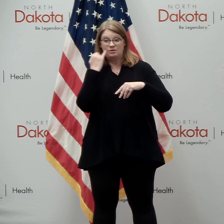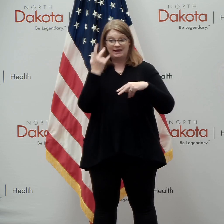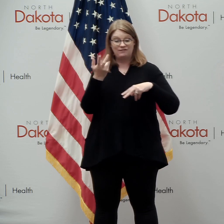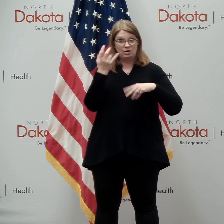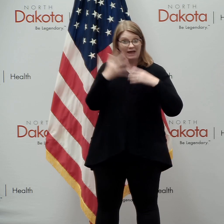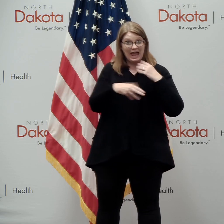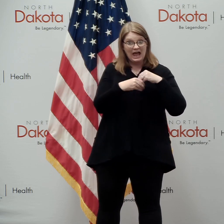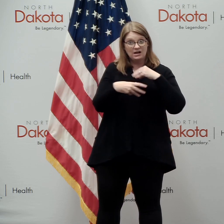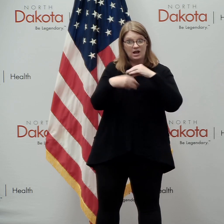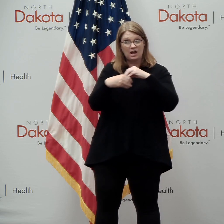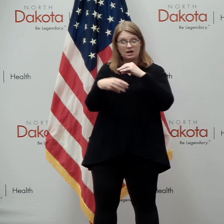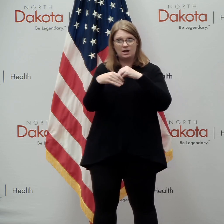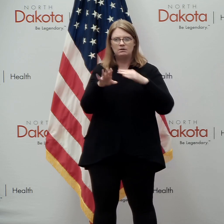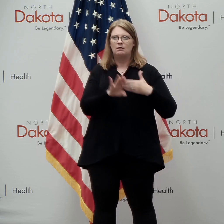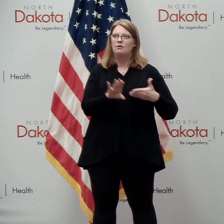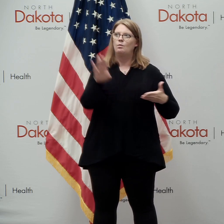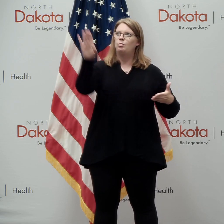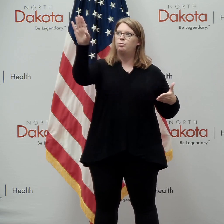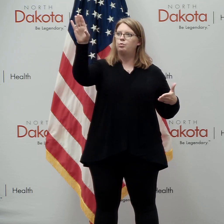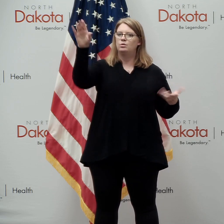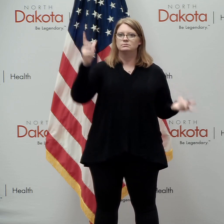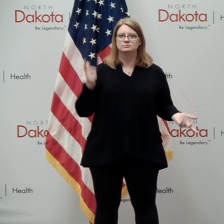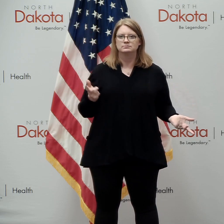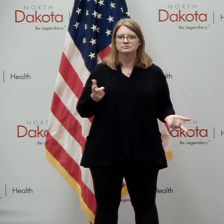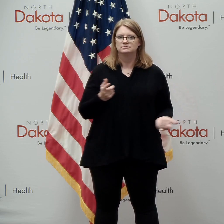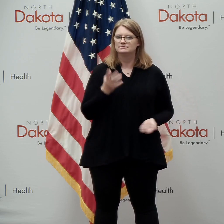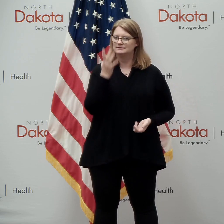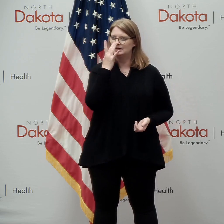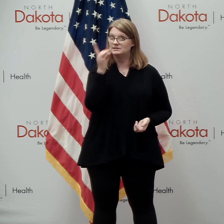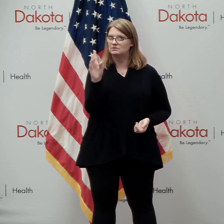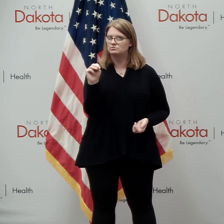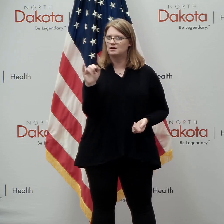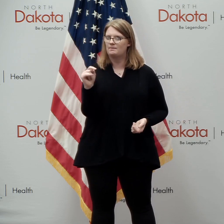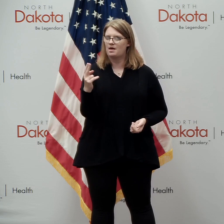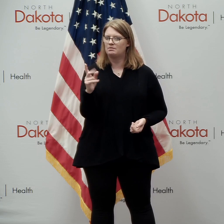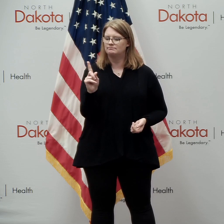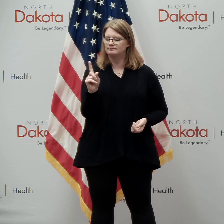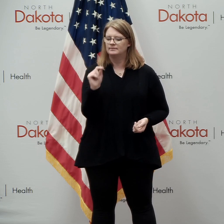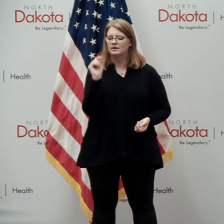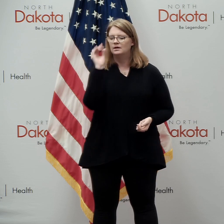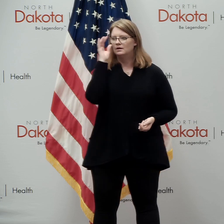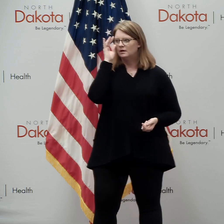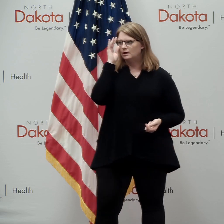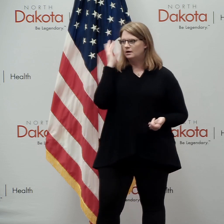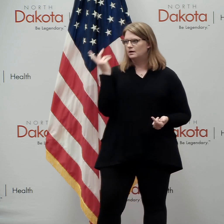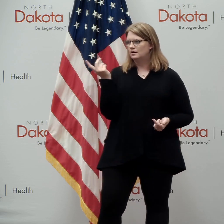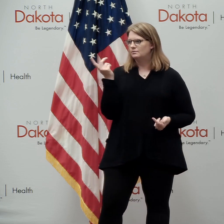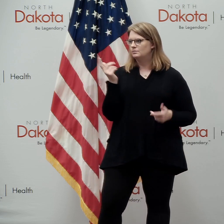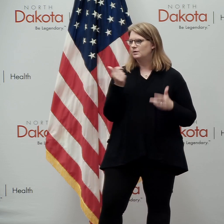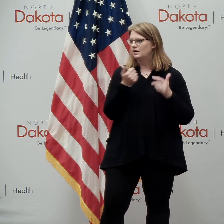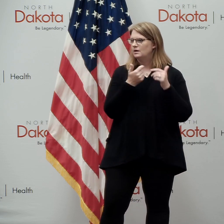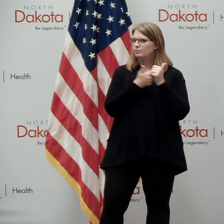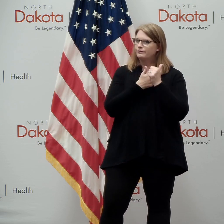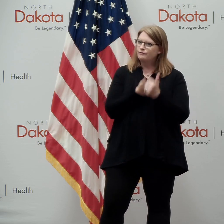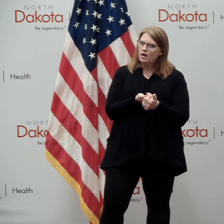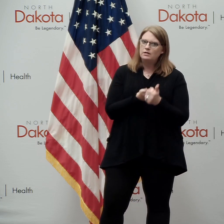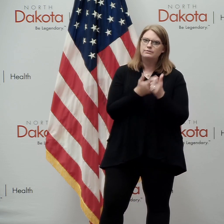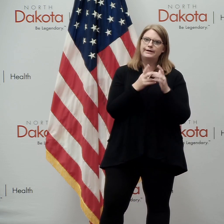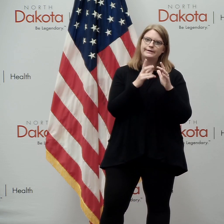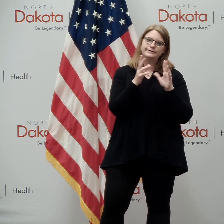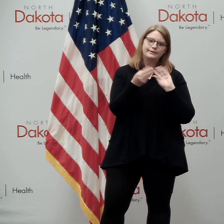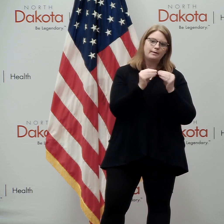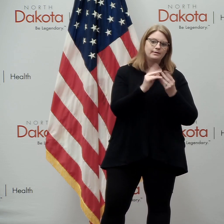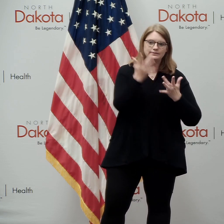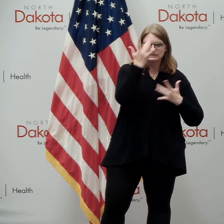it can only go up. That's an interesting math thing. But if you have where we're tracking actives, we're tracking the percentages,